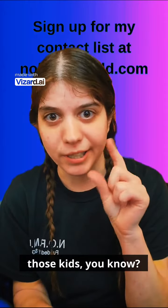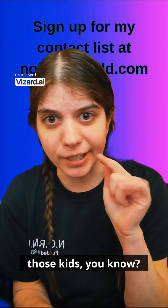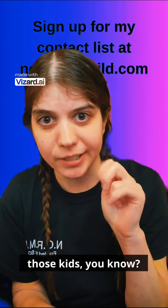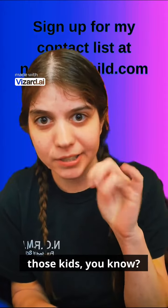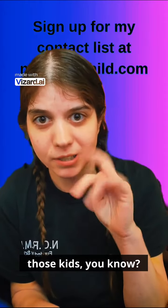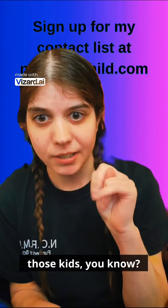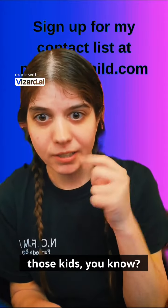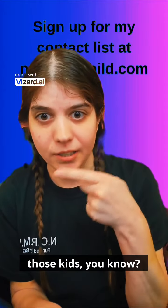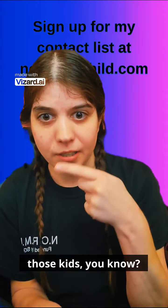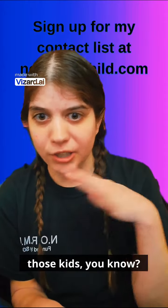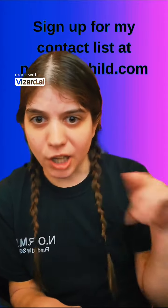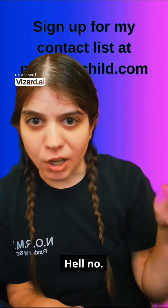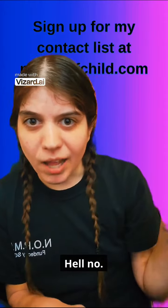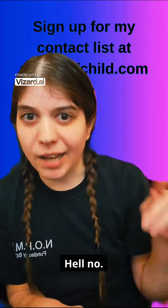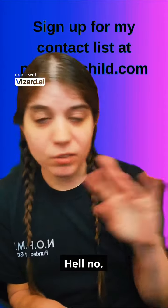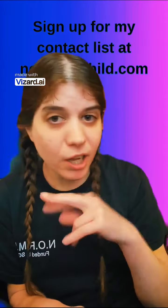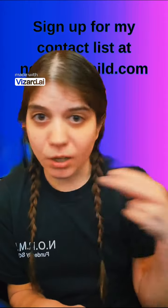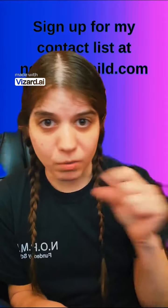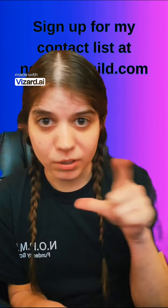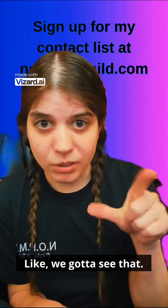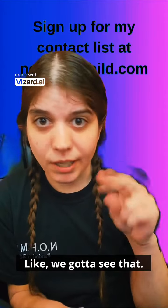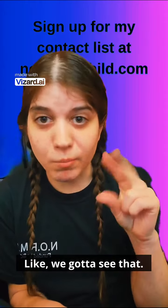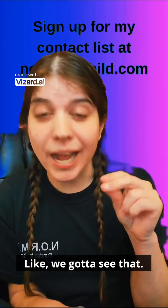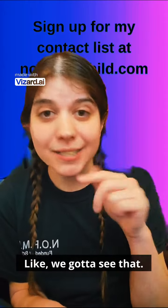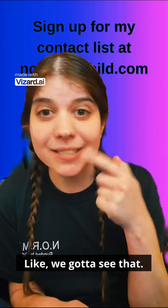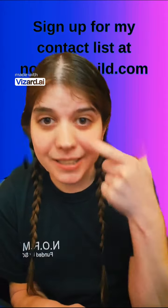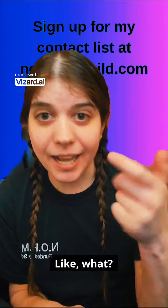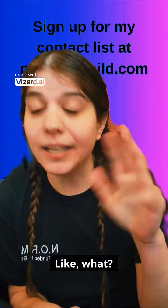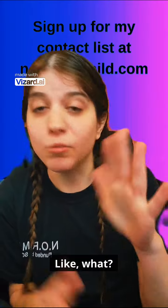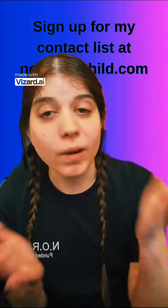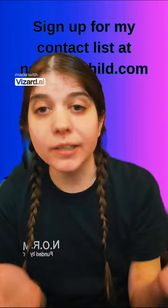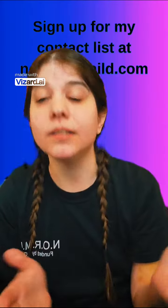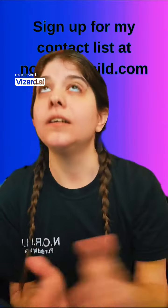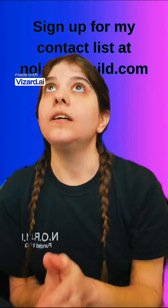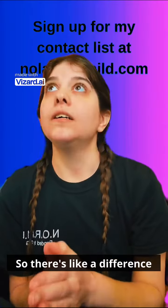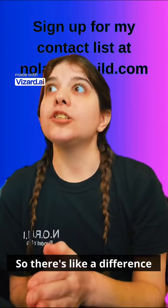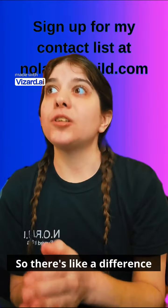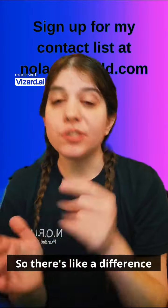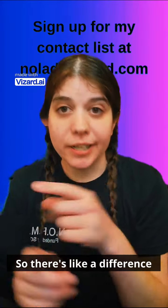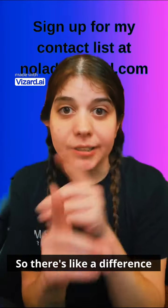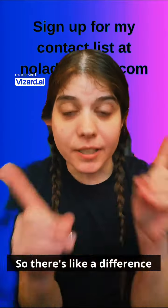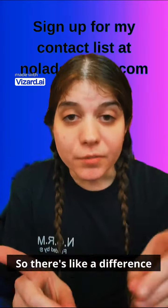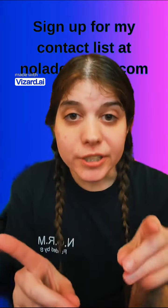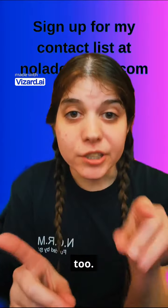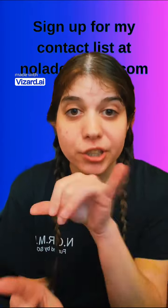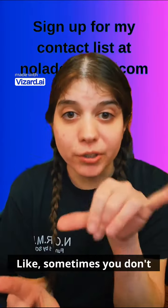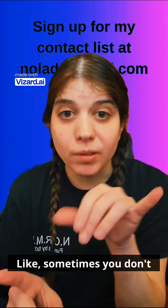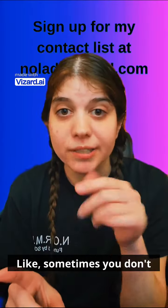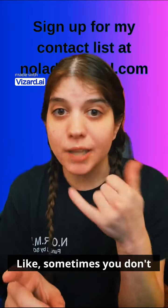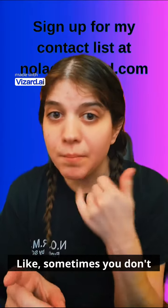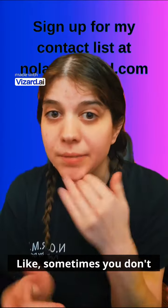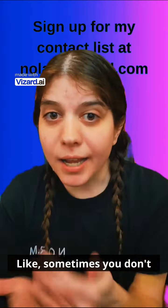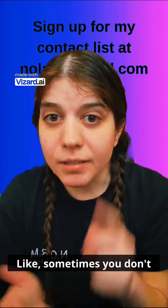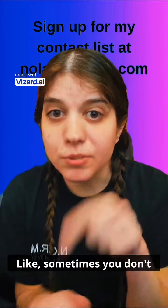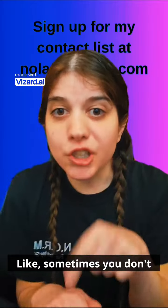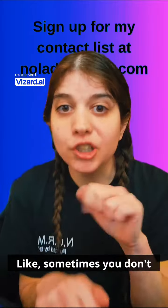kids. You know, hell no. Like, we gotta see that. Like, what? So there's like a difference too. Like, sometimes you don't